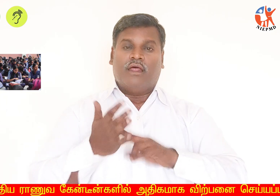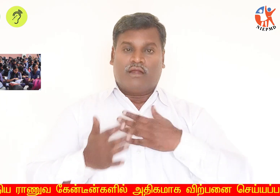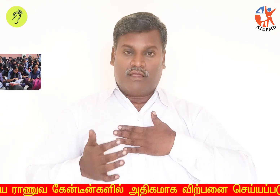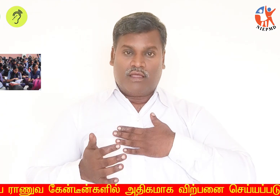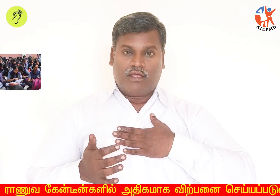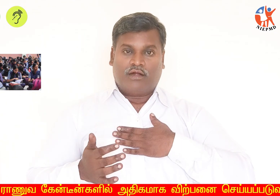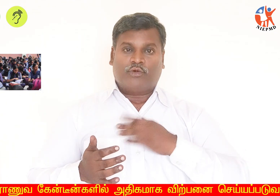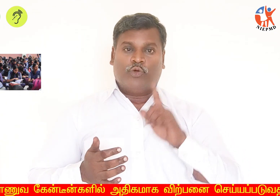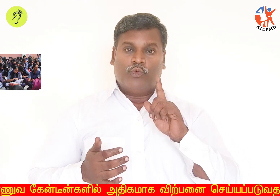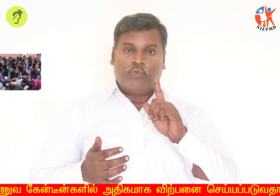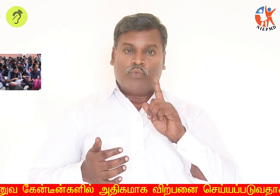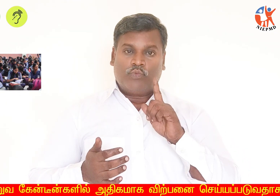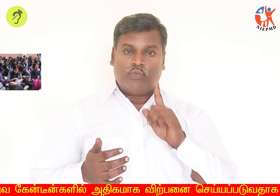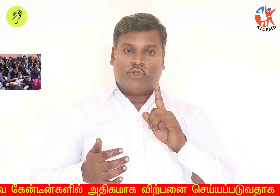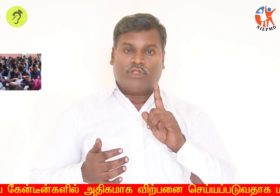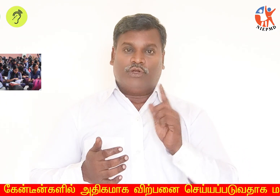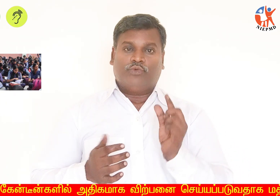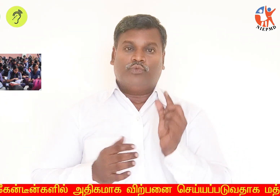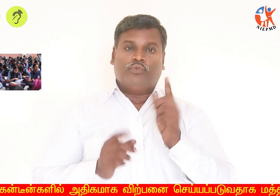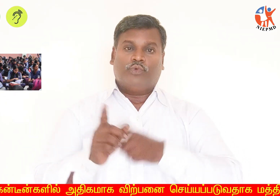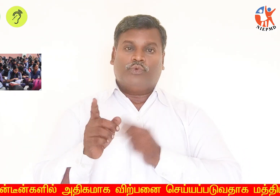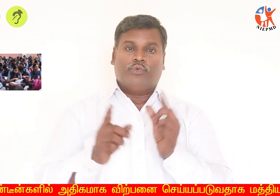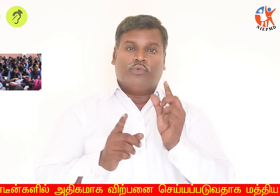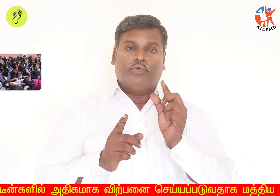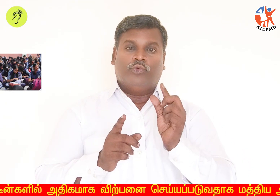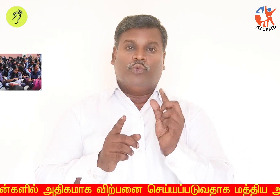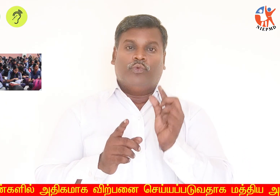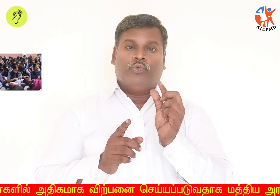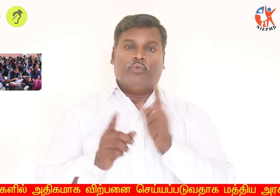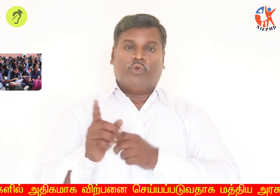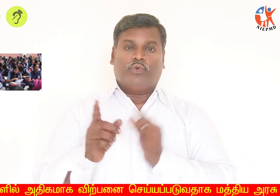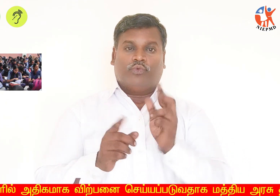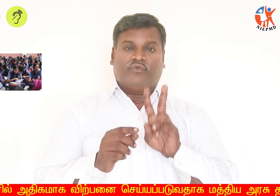2.47 lakh class 12 students who did not pursue higher education